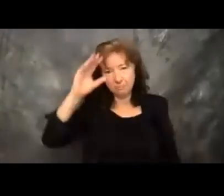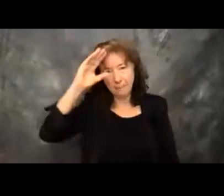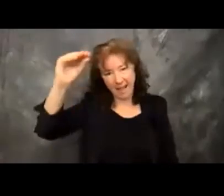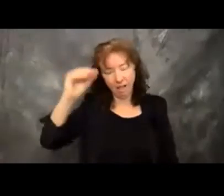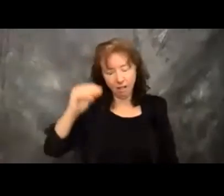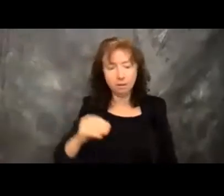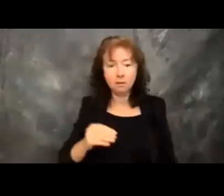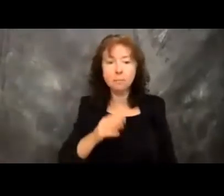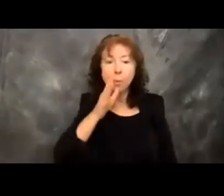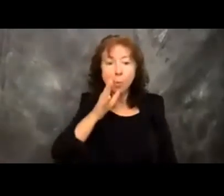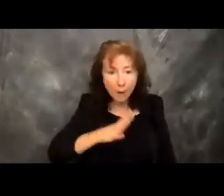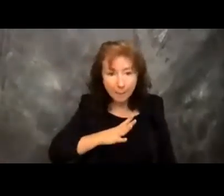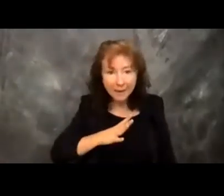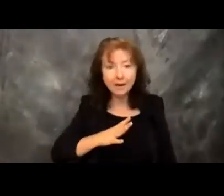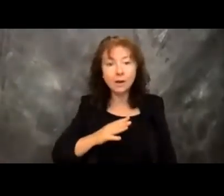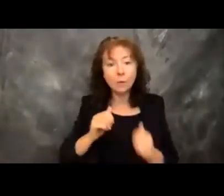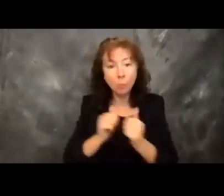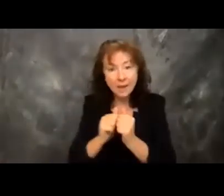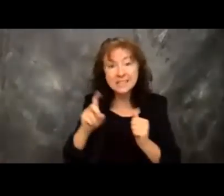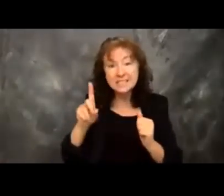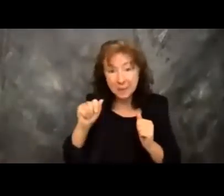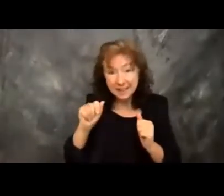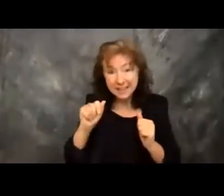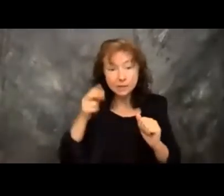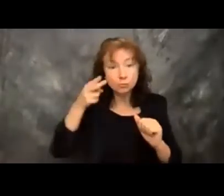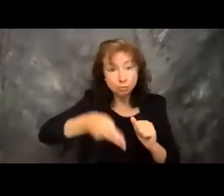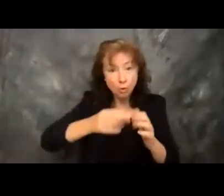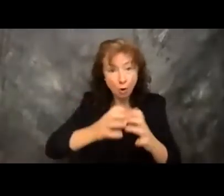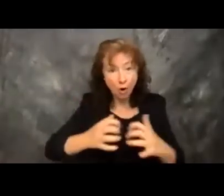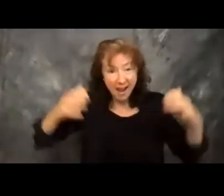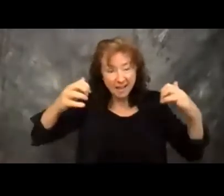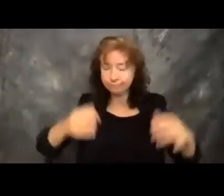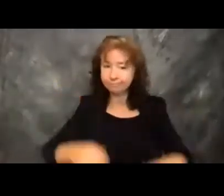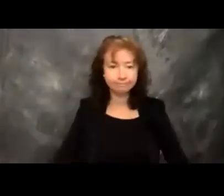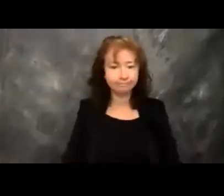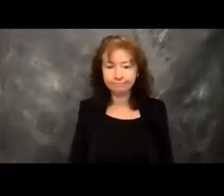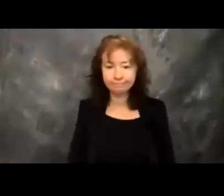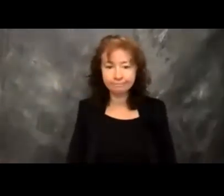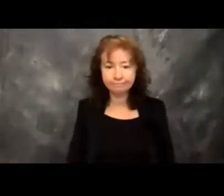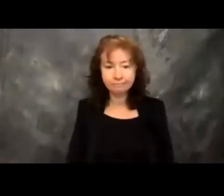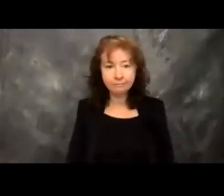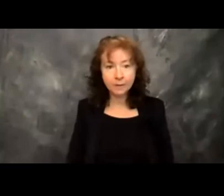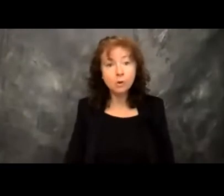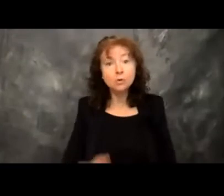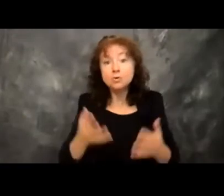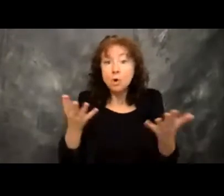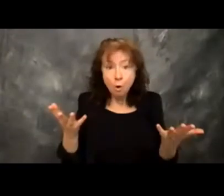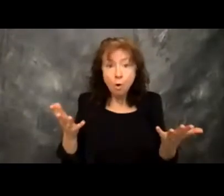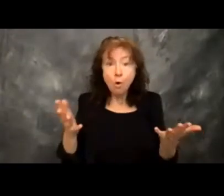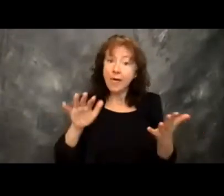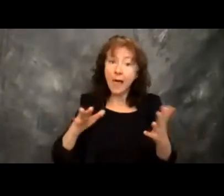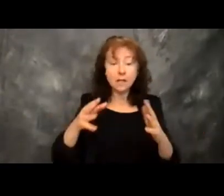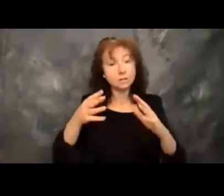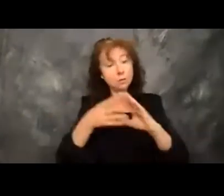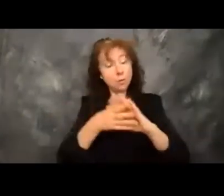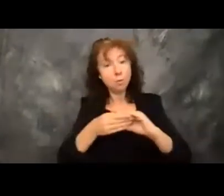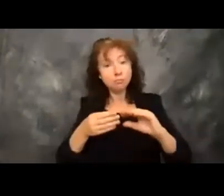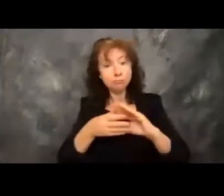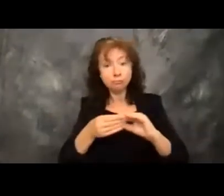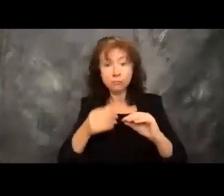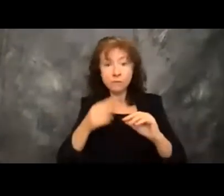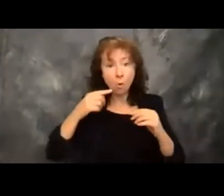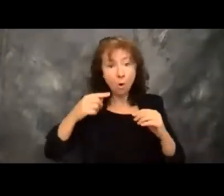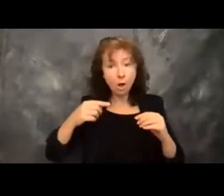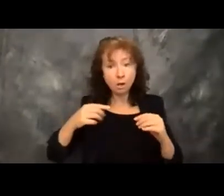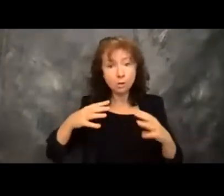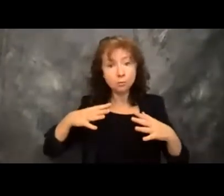Yeah, this is, I think, the general overview I wanted to share with you. And if there are any questions or comments, I would